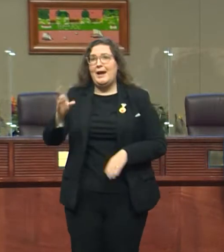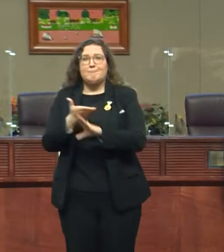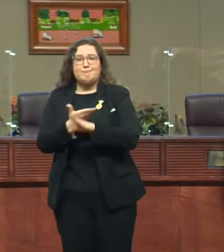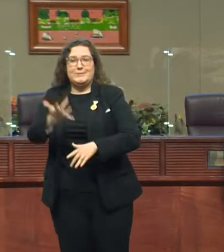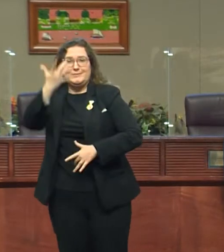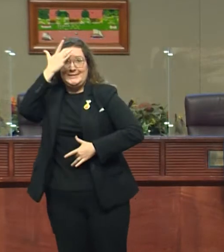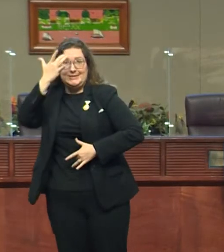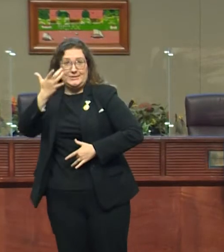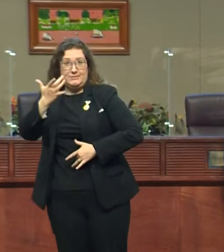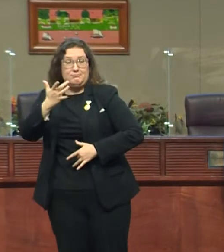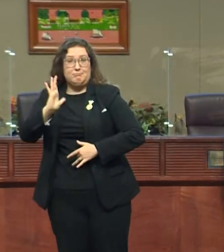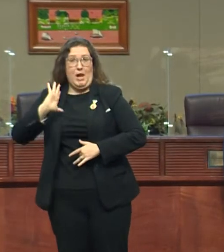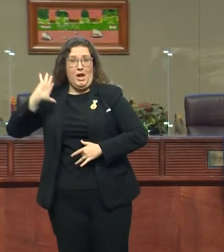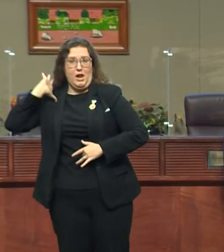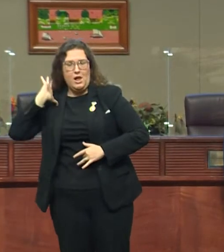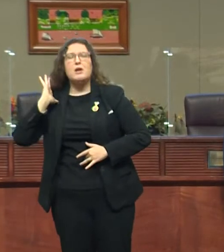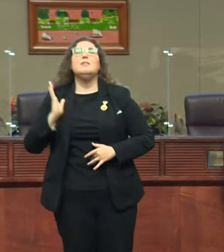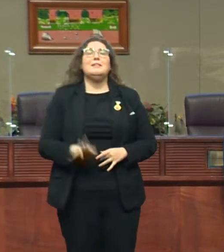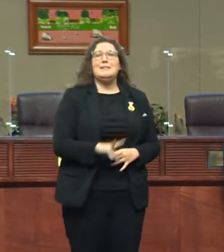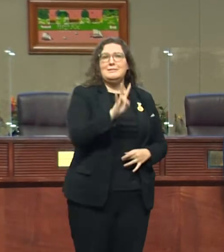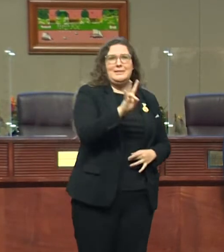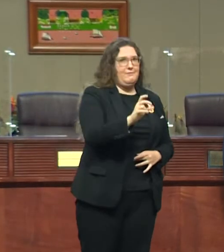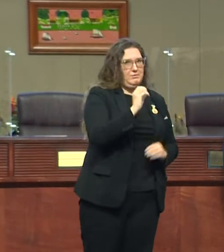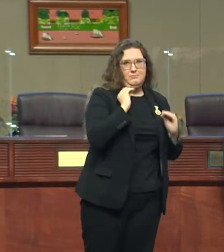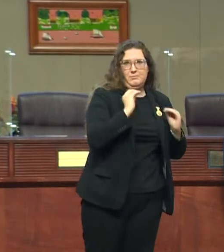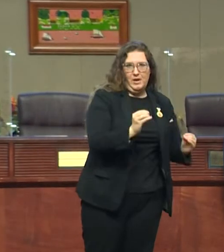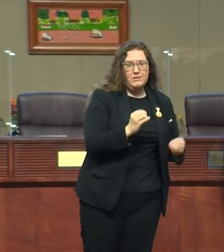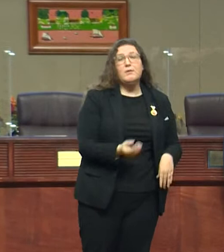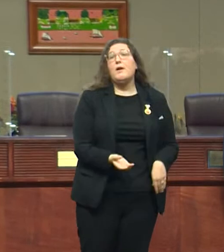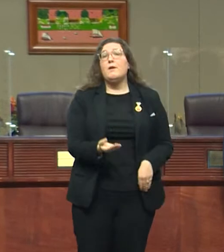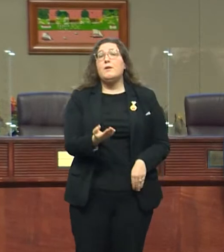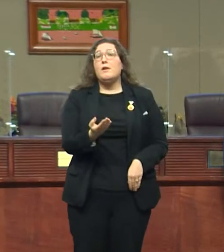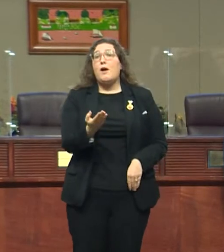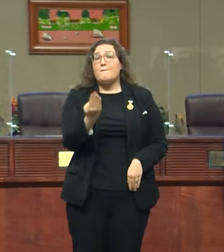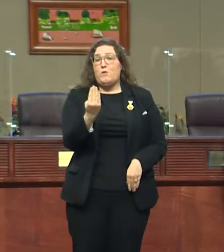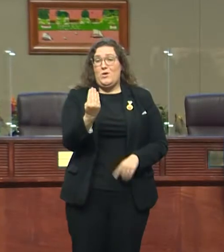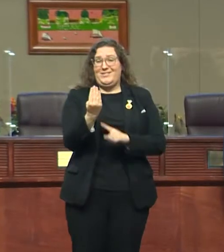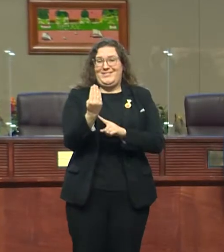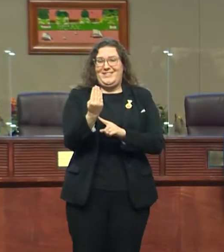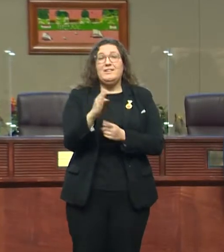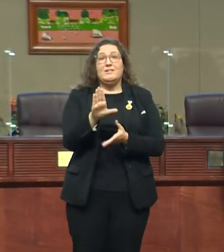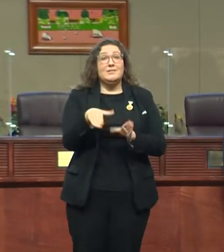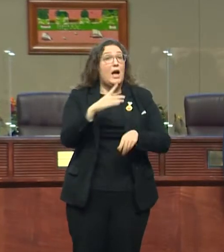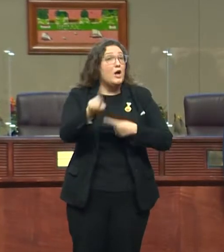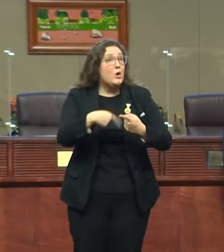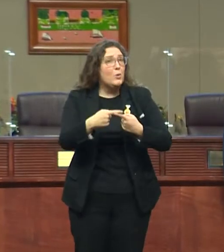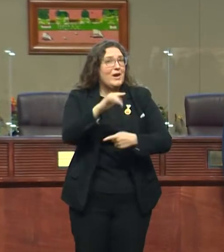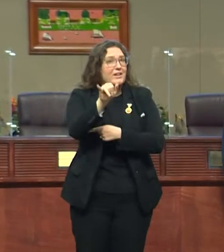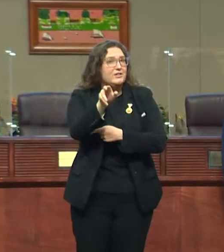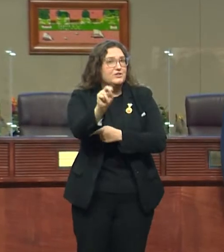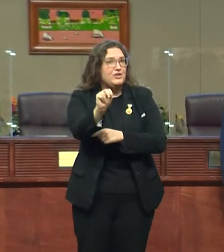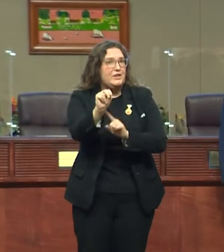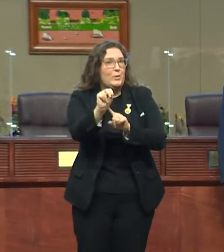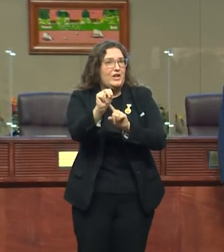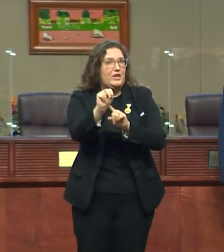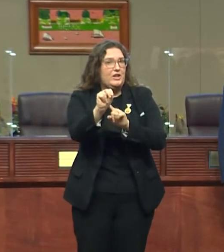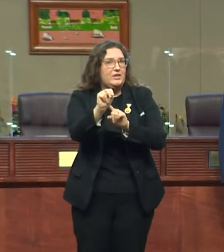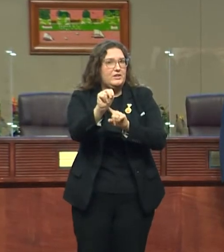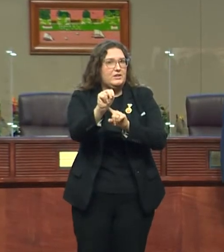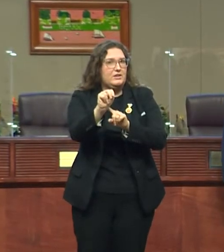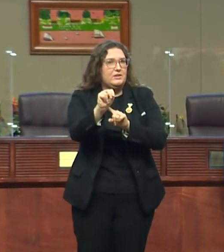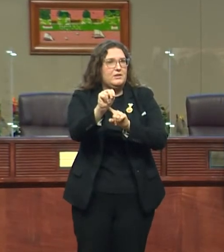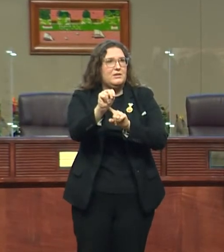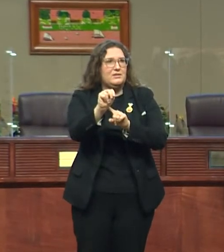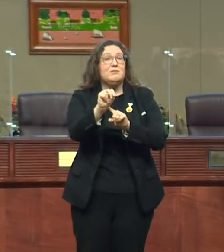7 didn't. 14 of those, the death was in January, which probably will be the month to the